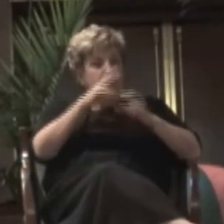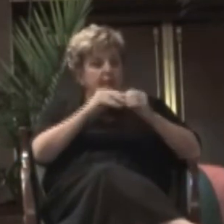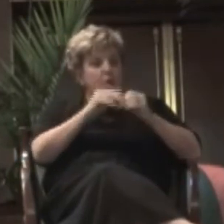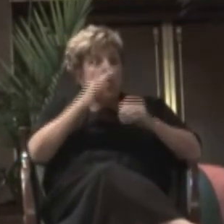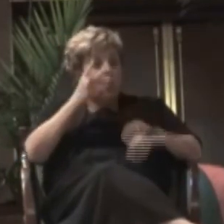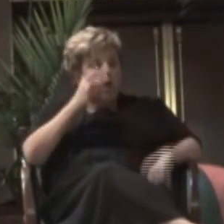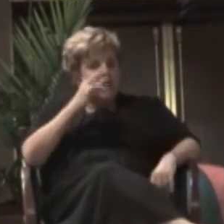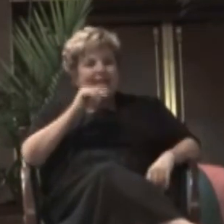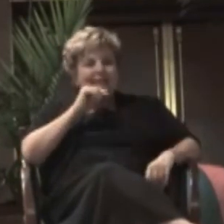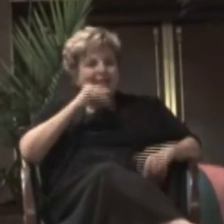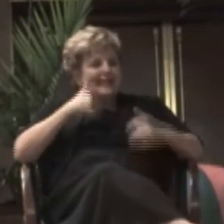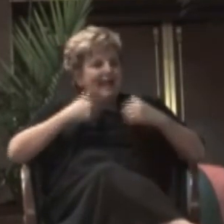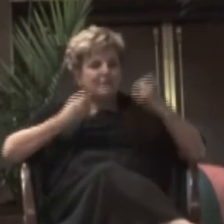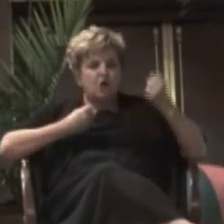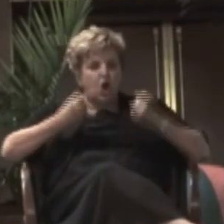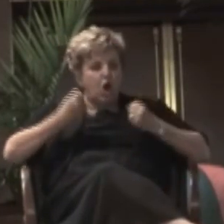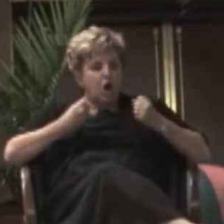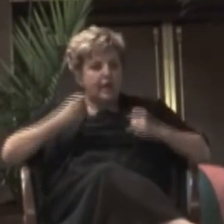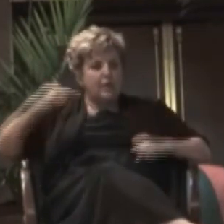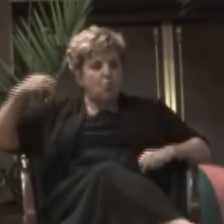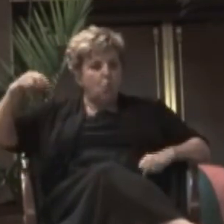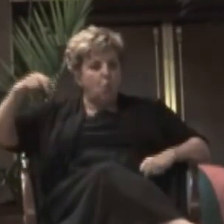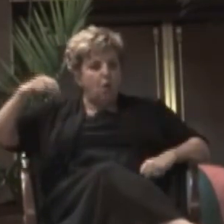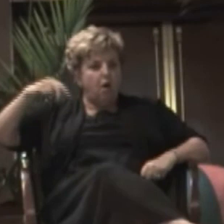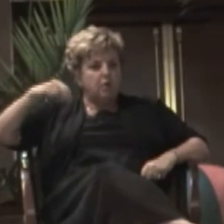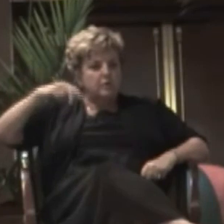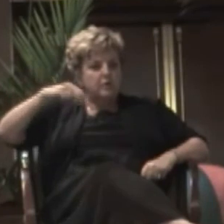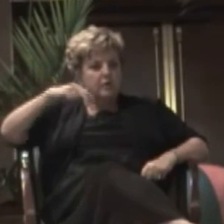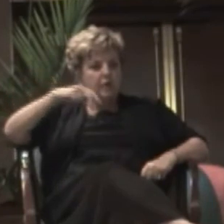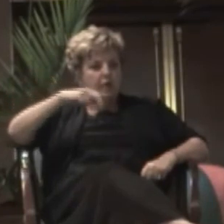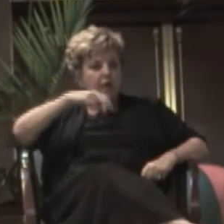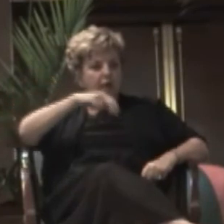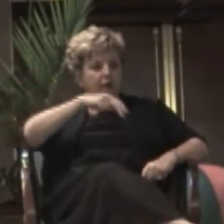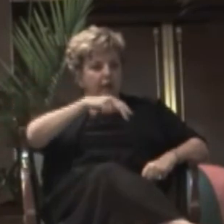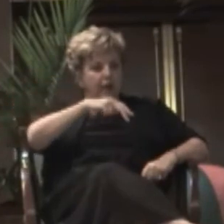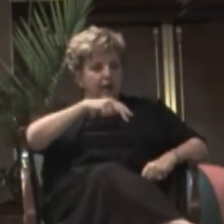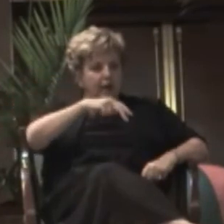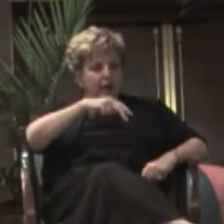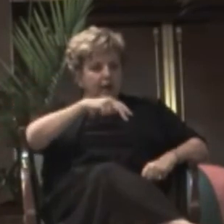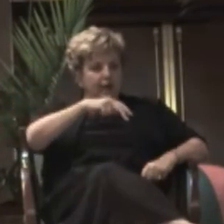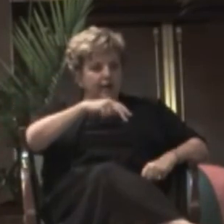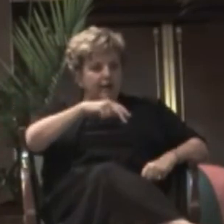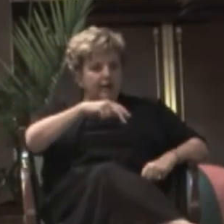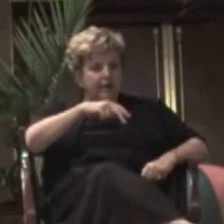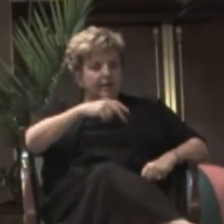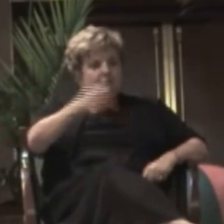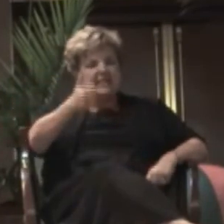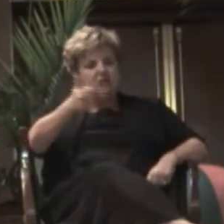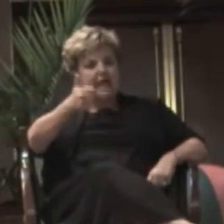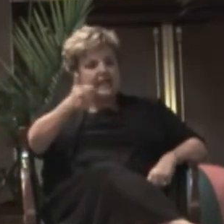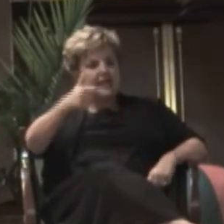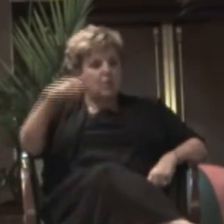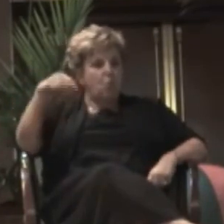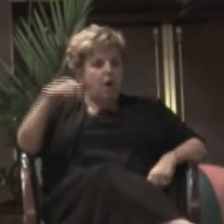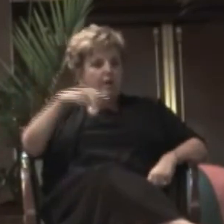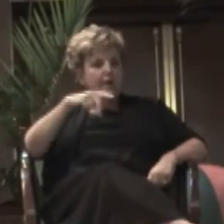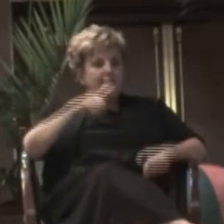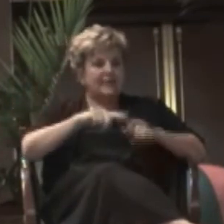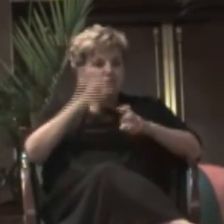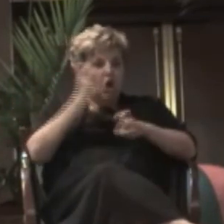Excuse me. He was going to hitchhike, but it's hard to get around 2 o'clock in the morning. He was back in peaceful days. That was hard to do. He wanted to